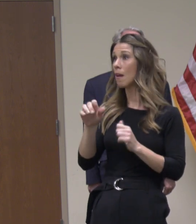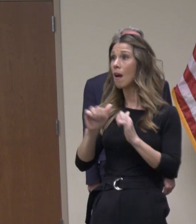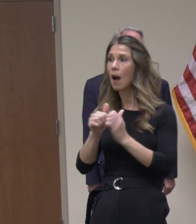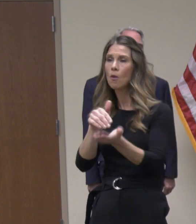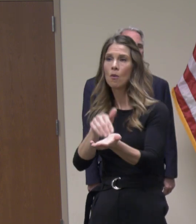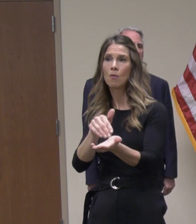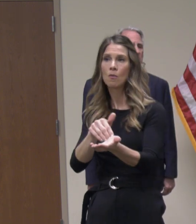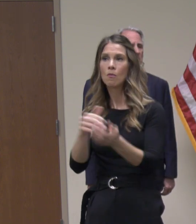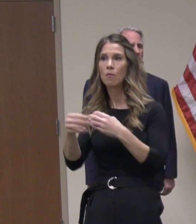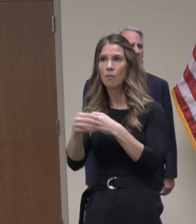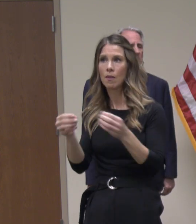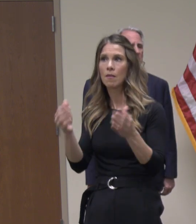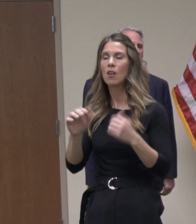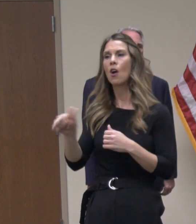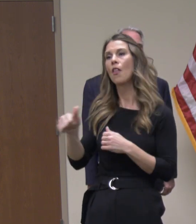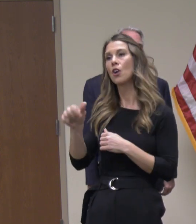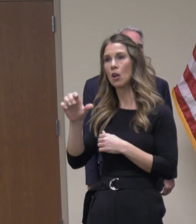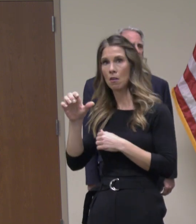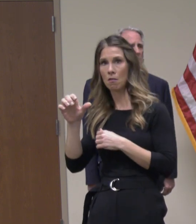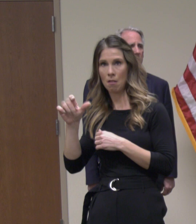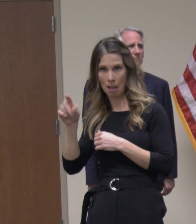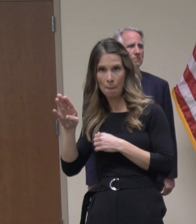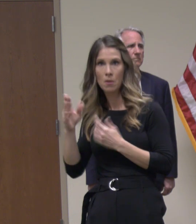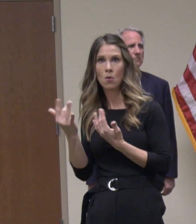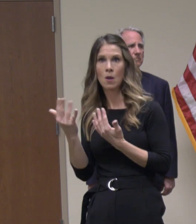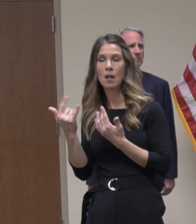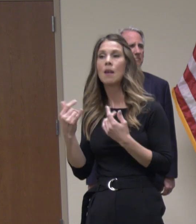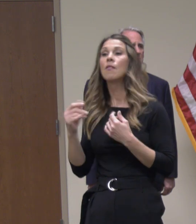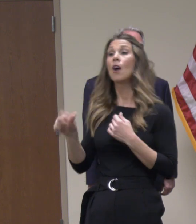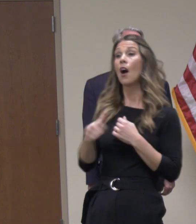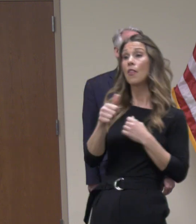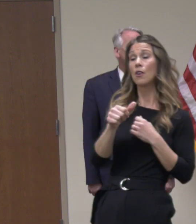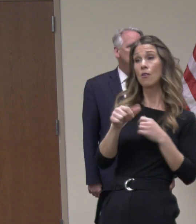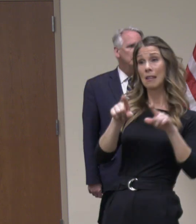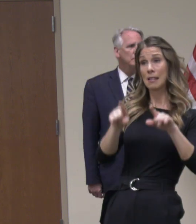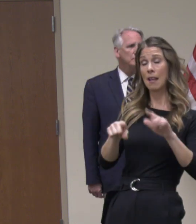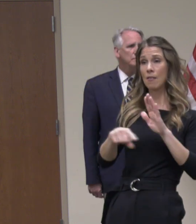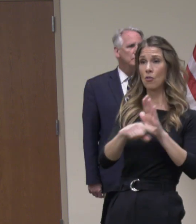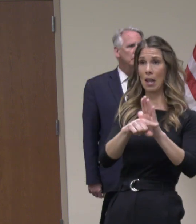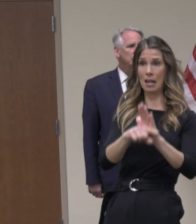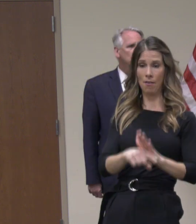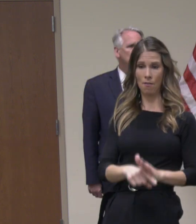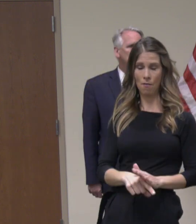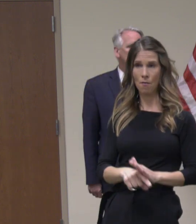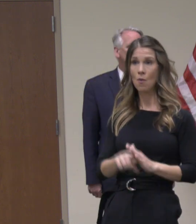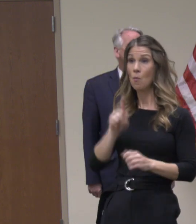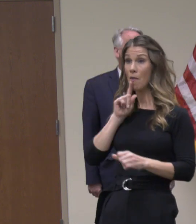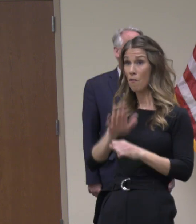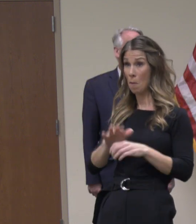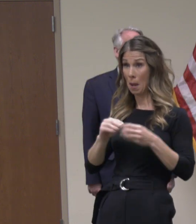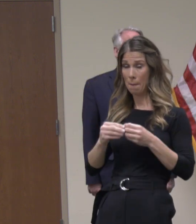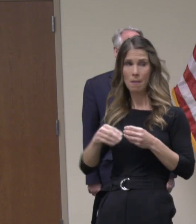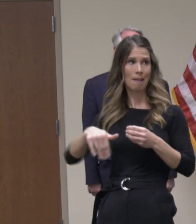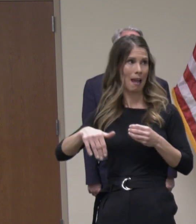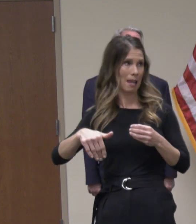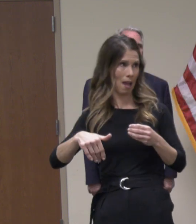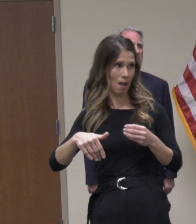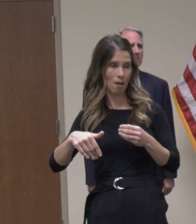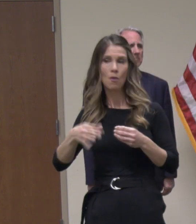currently, and otherwise all other tests have come back negative. We are working to confirm this number as I speak.